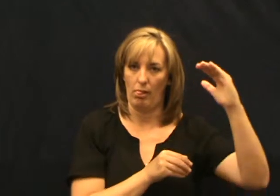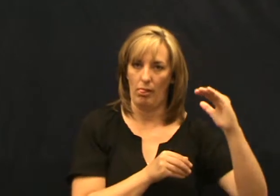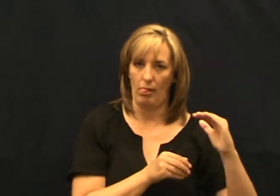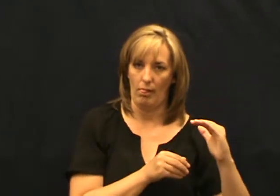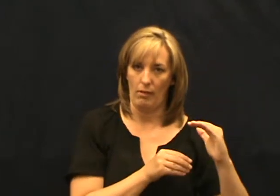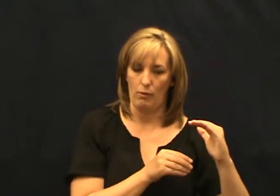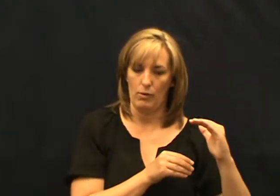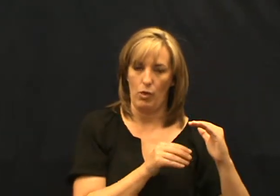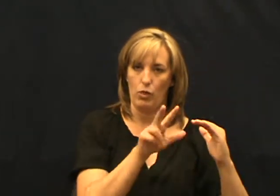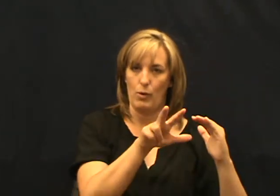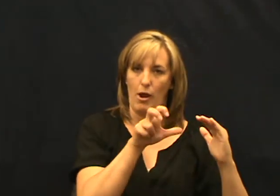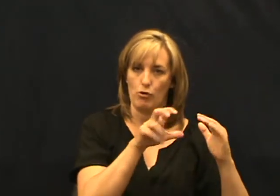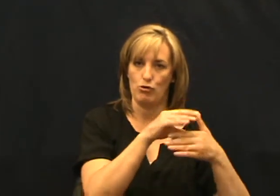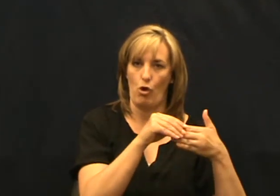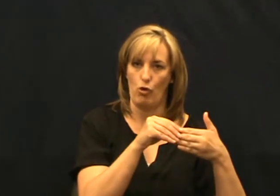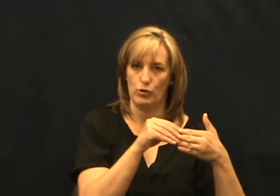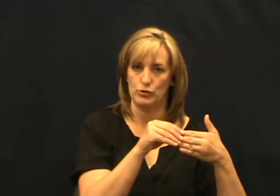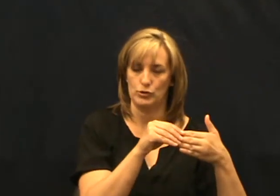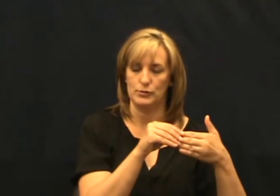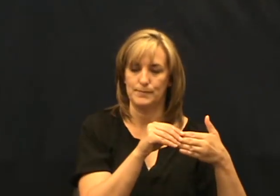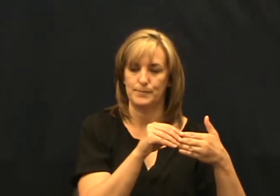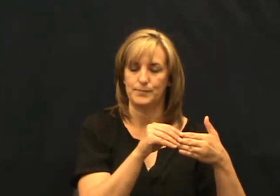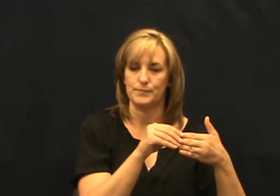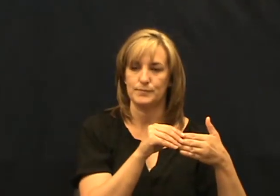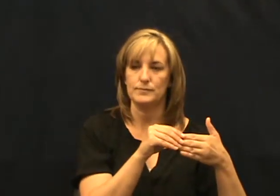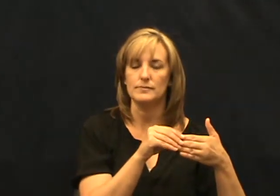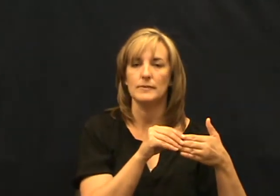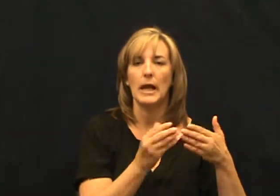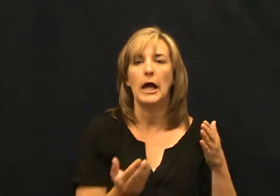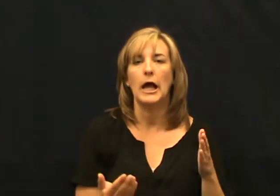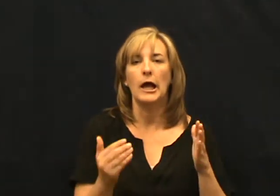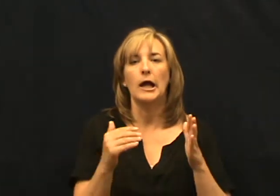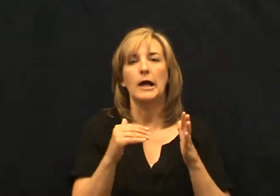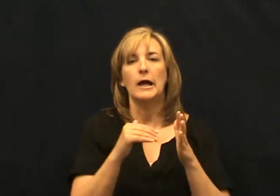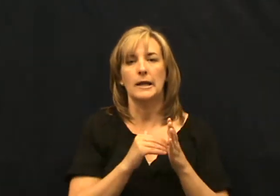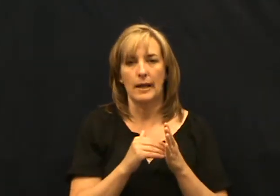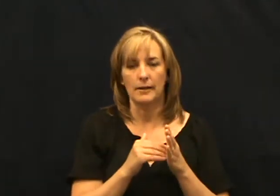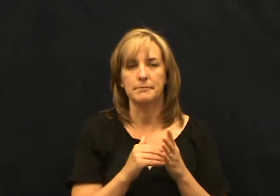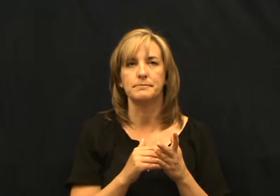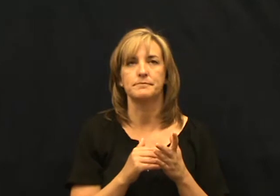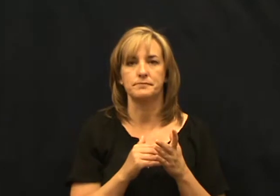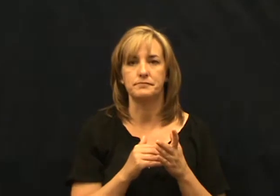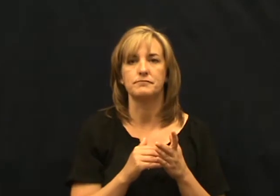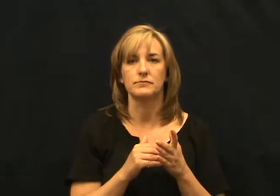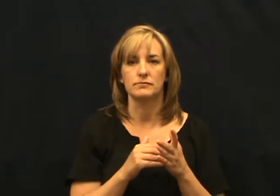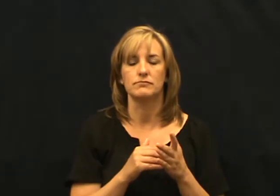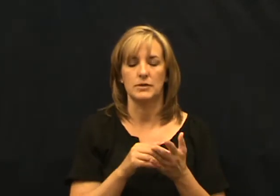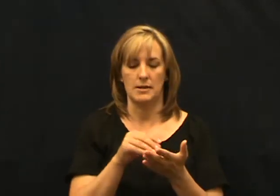$300 we just received in cash. And once again, that entry balances